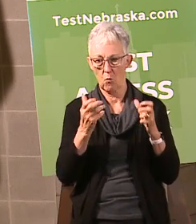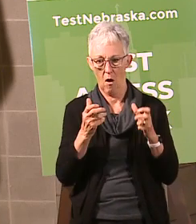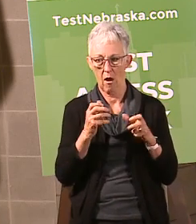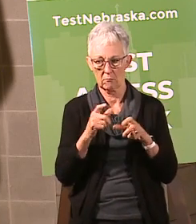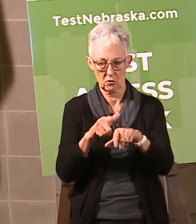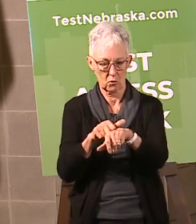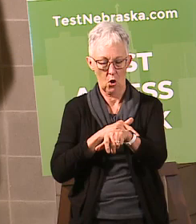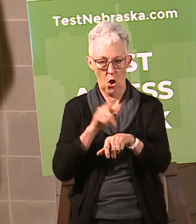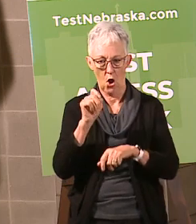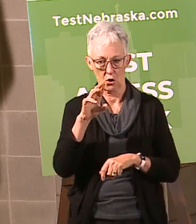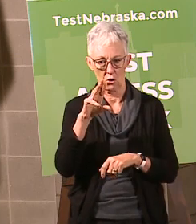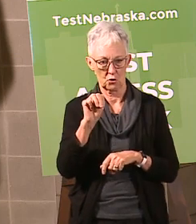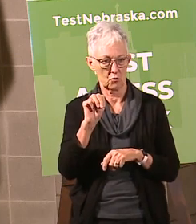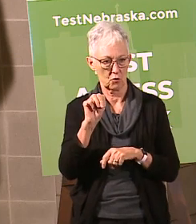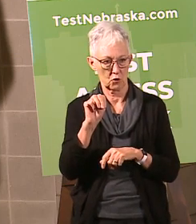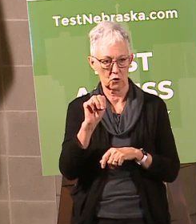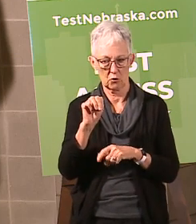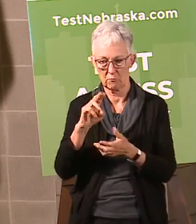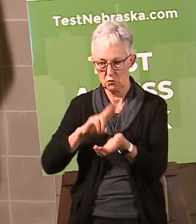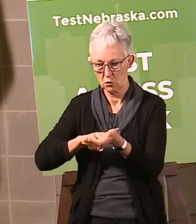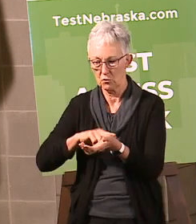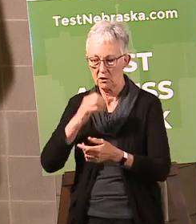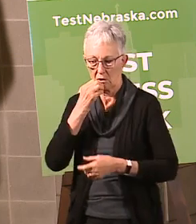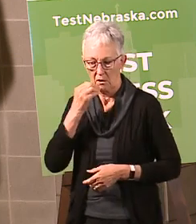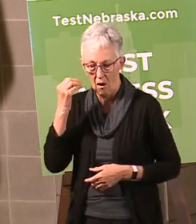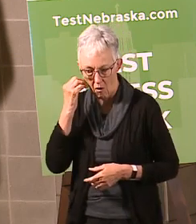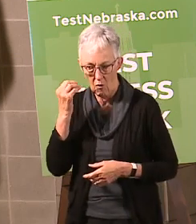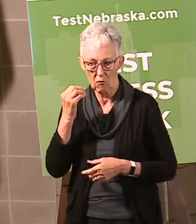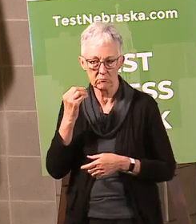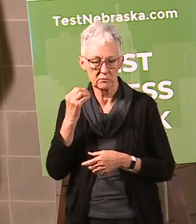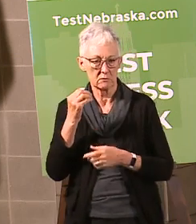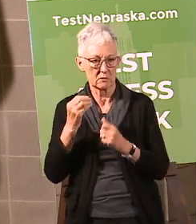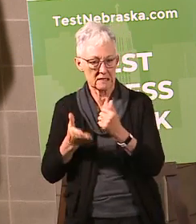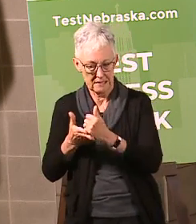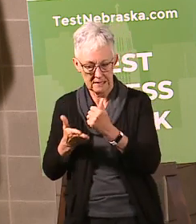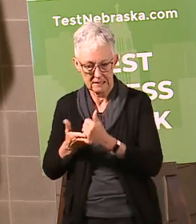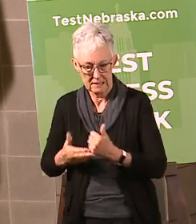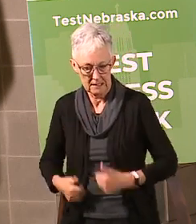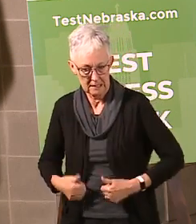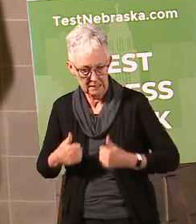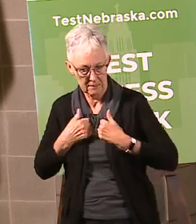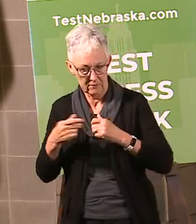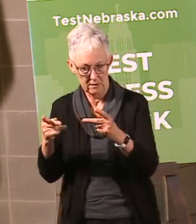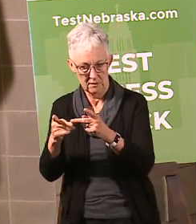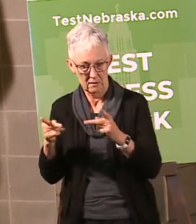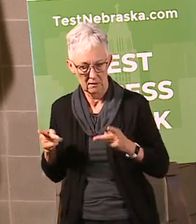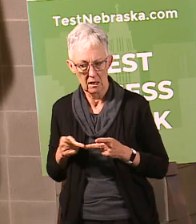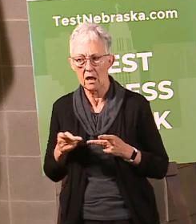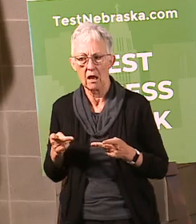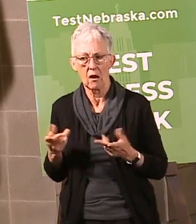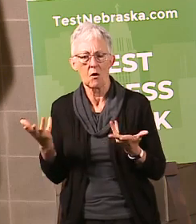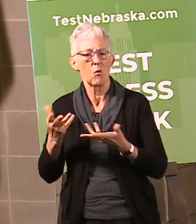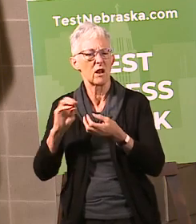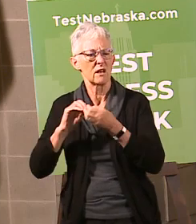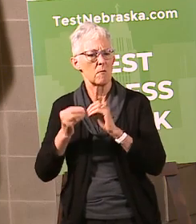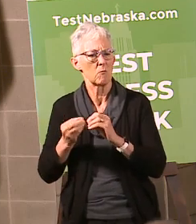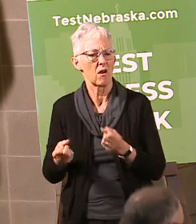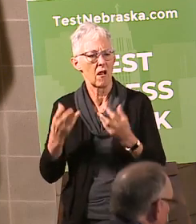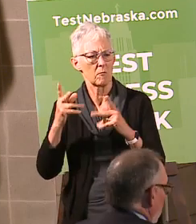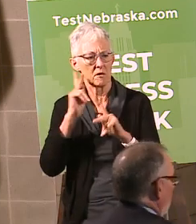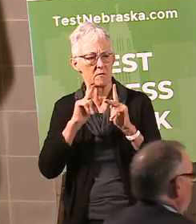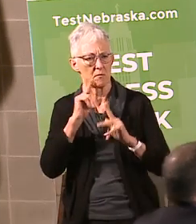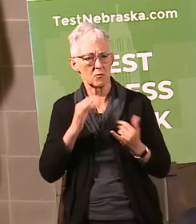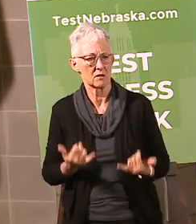Aaron from where? KMTV. KMTV wanted to get an update on long-term care facilities. Dr. Antone, do you have those numbers? You can come up here and give us a briefing.